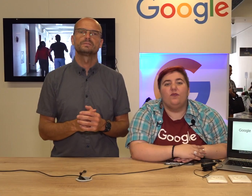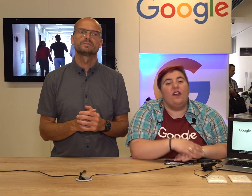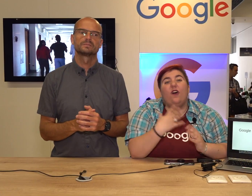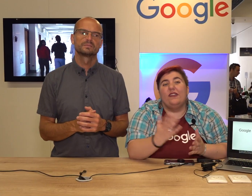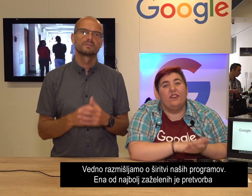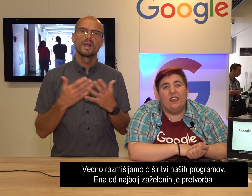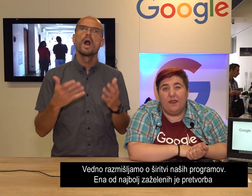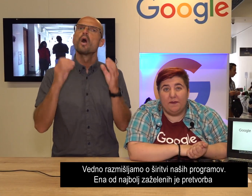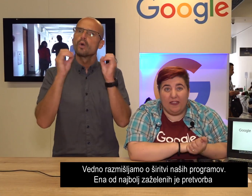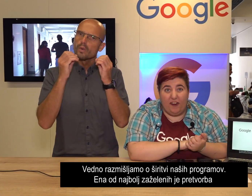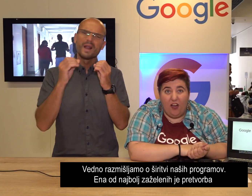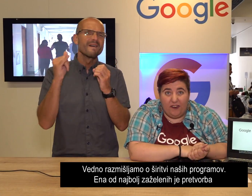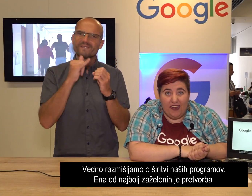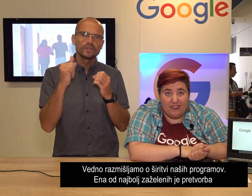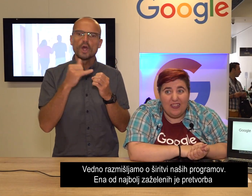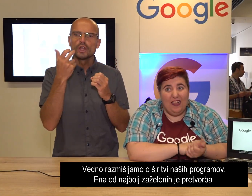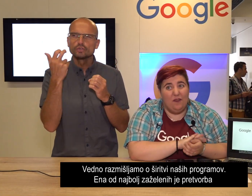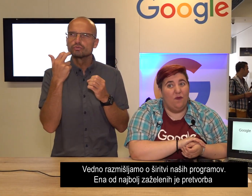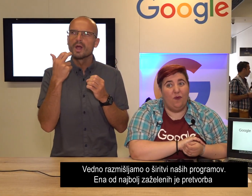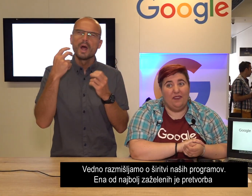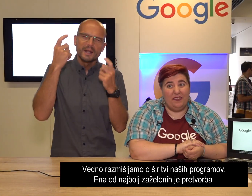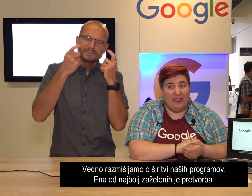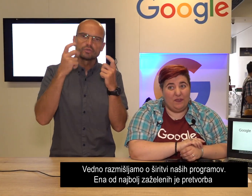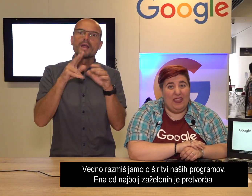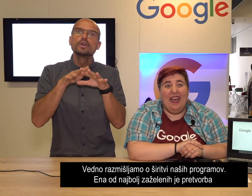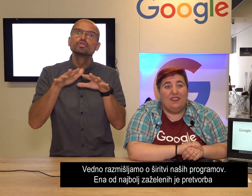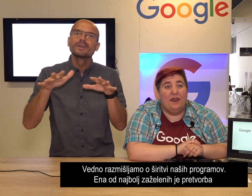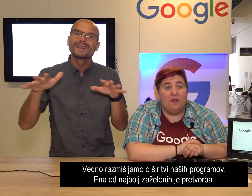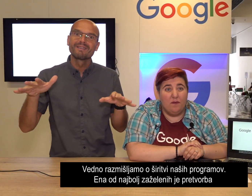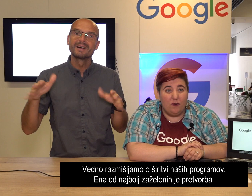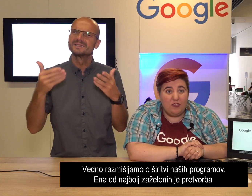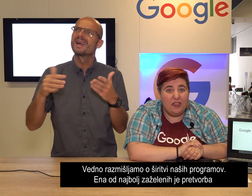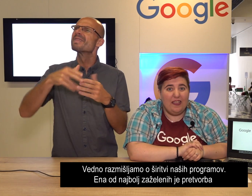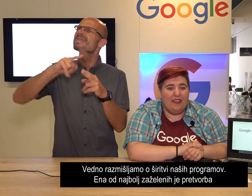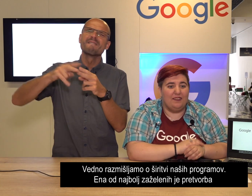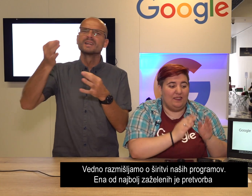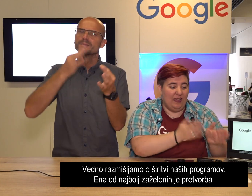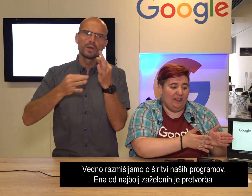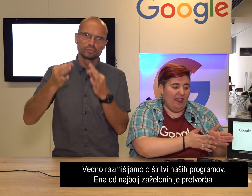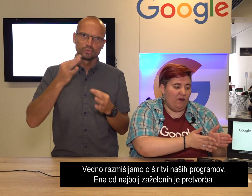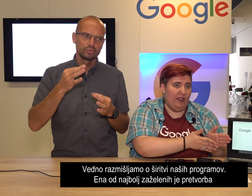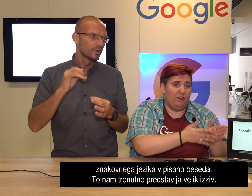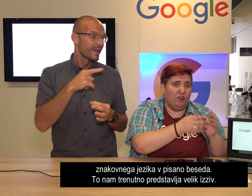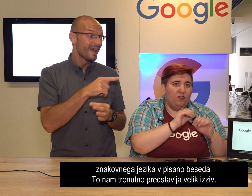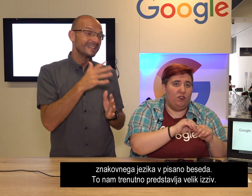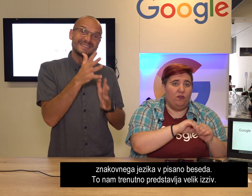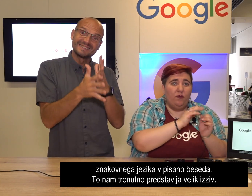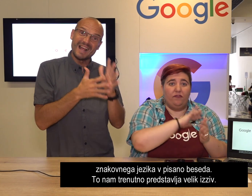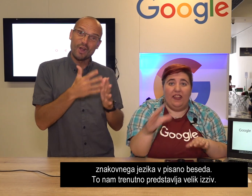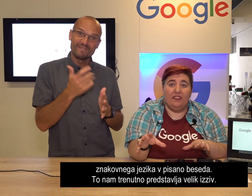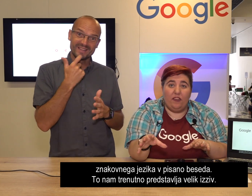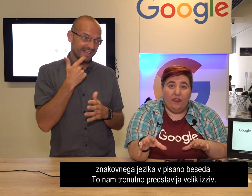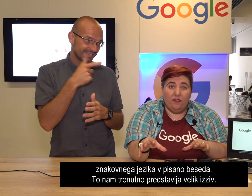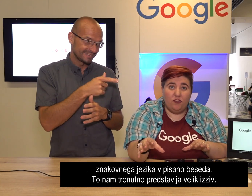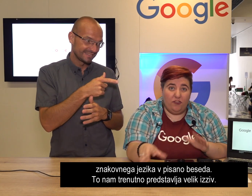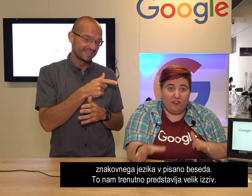Right, so we're always looking to expand our offerings. One of the things we get asked about the most is sign language to